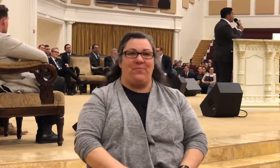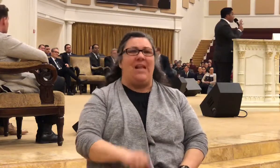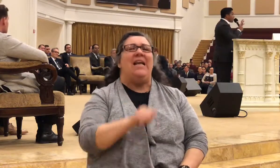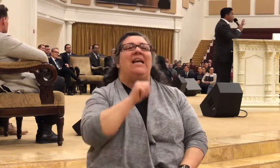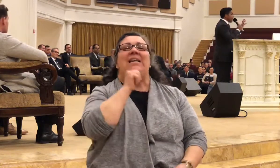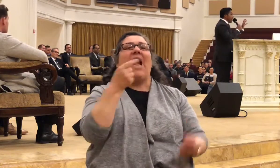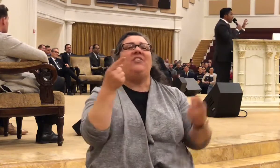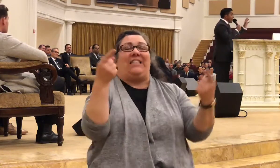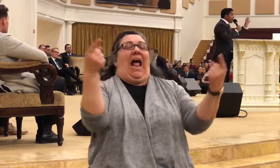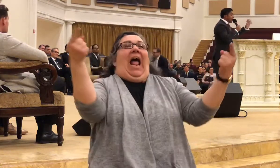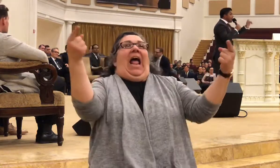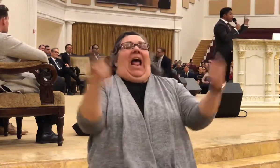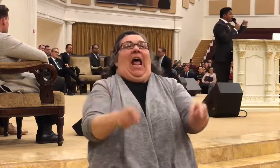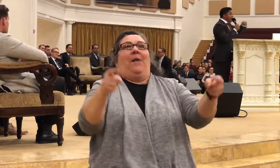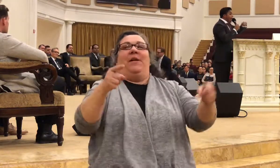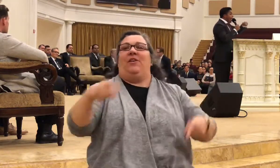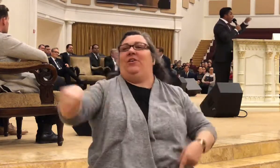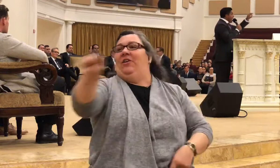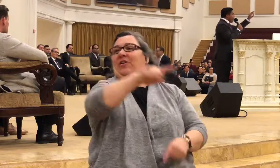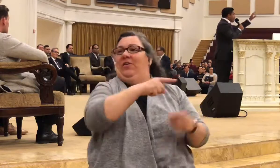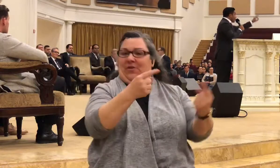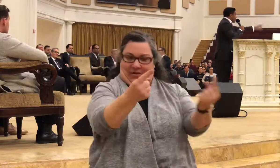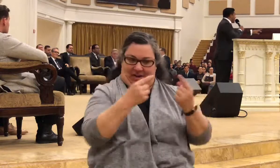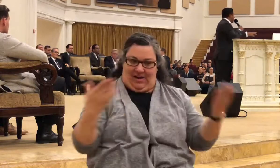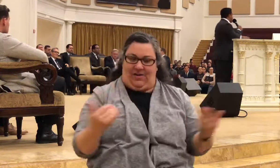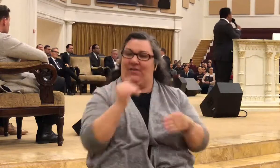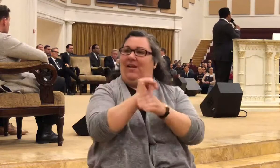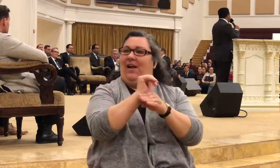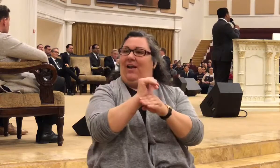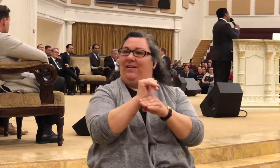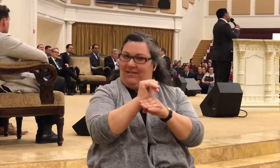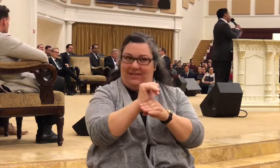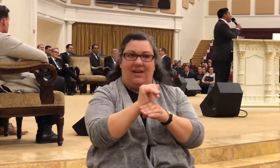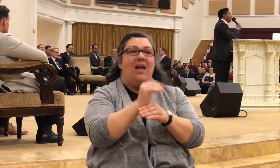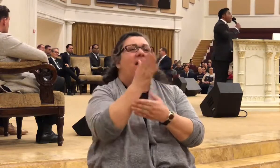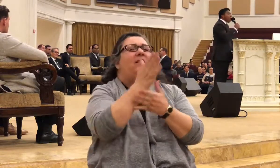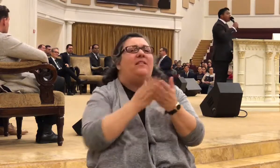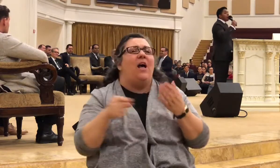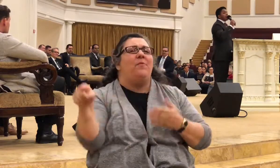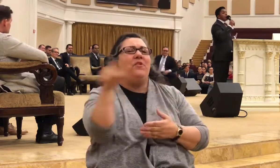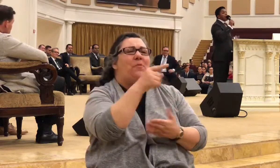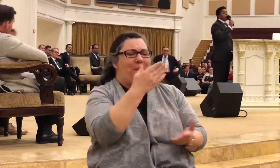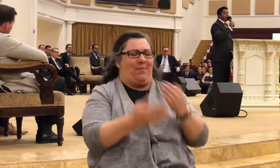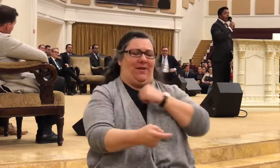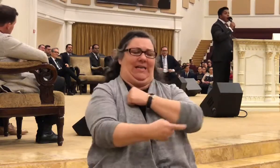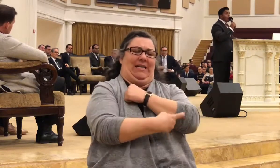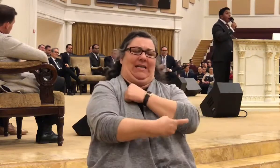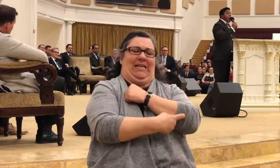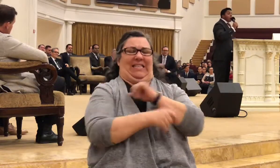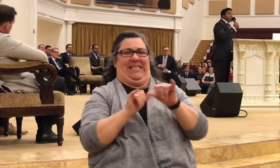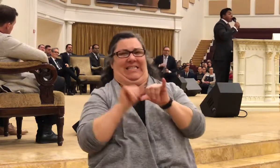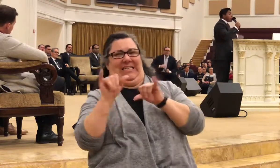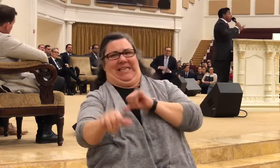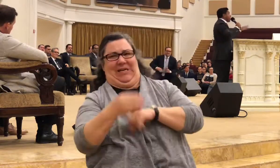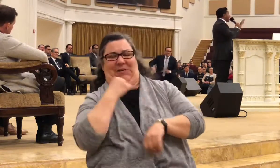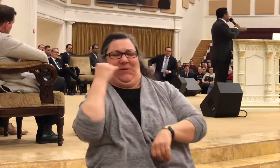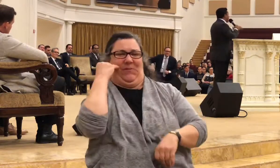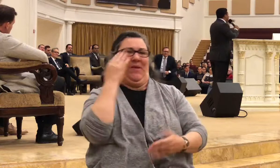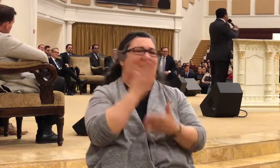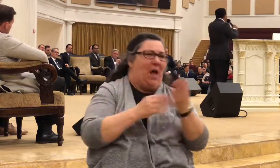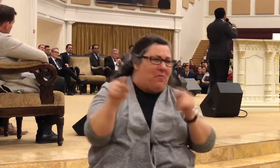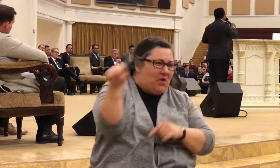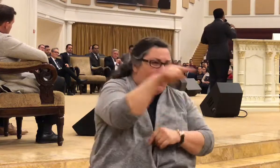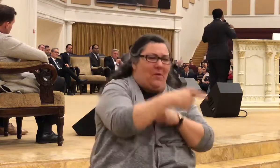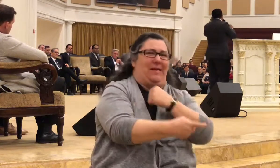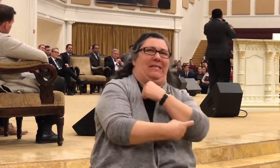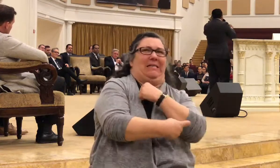it a coincidence that you're here today in this particular night. Some of you maybe were tempted not to come, or were tempted to be here